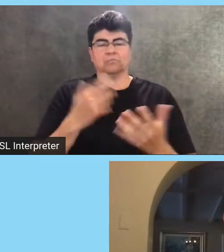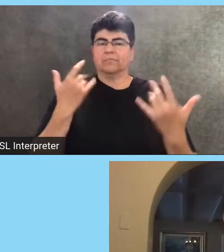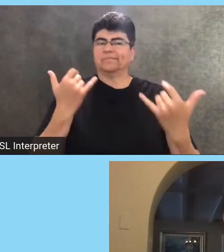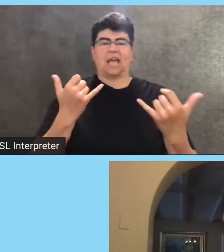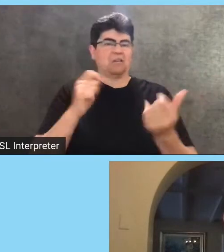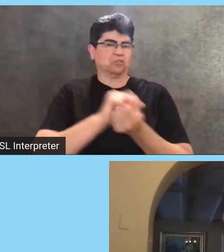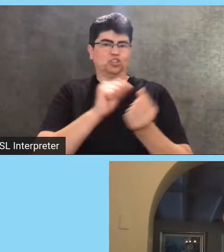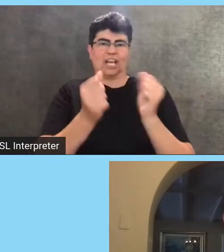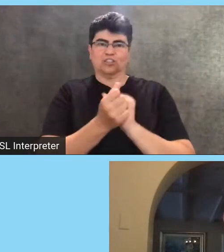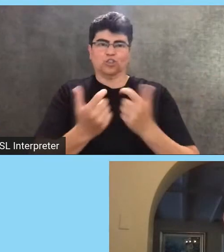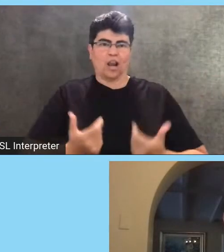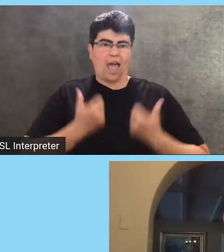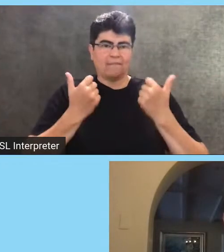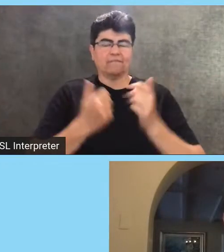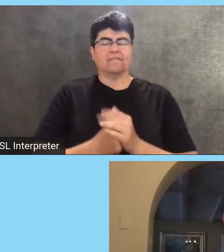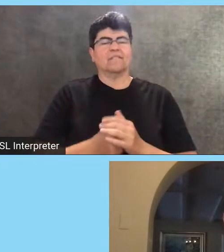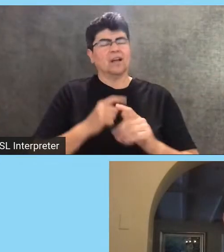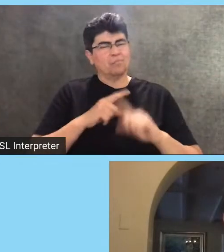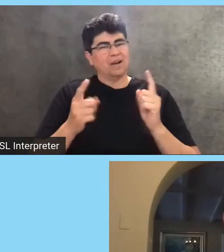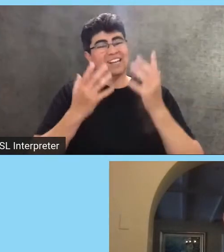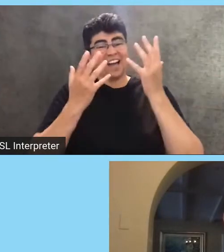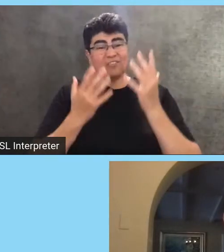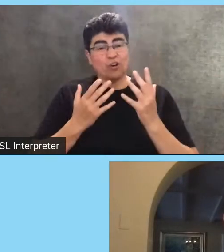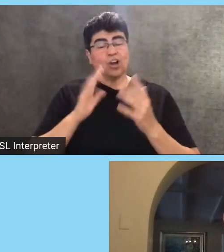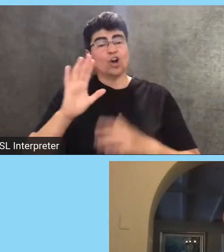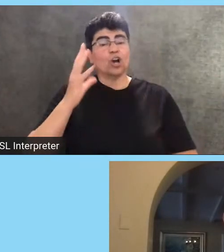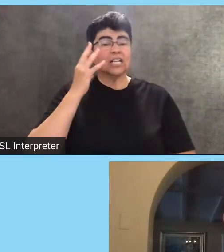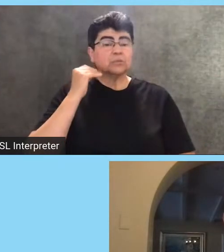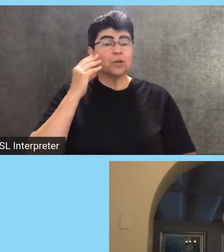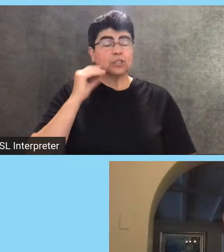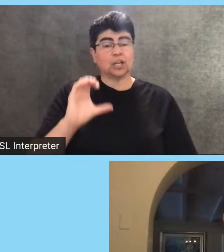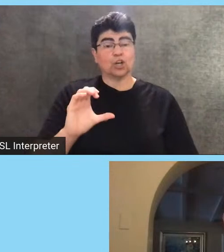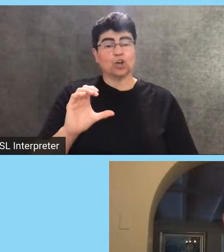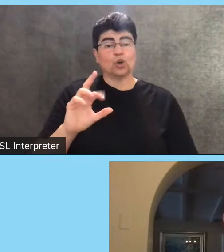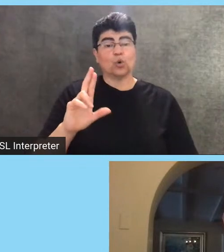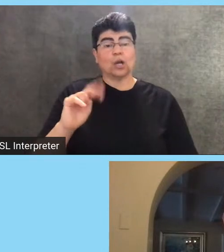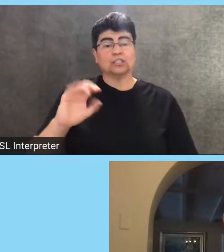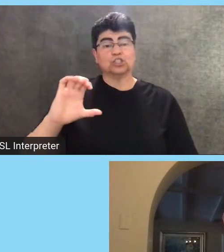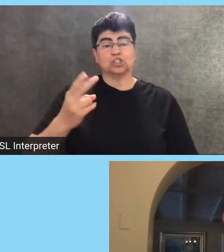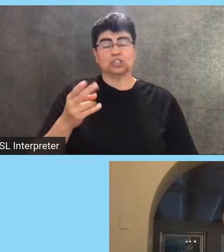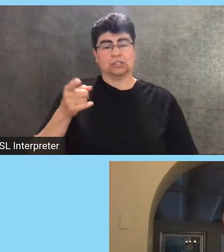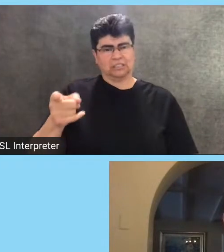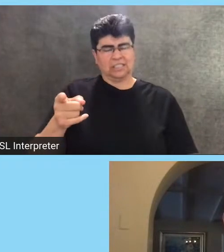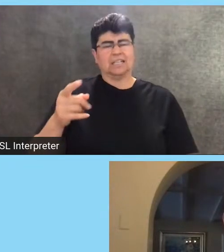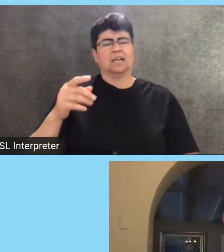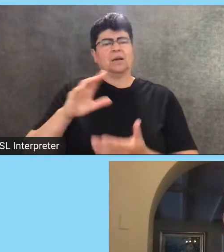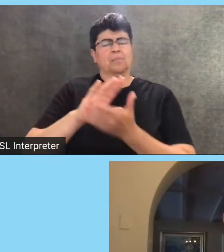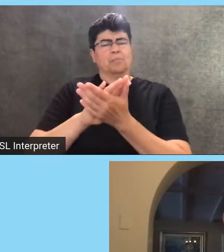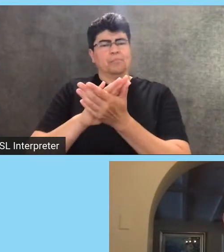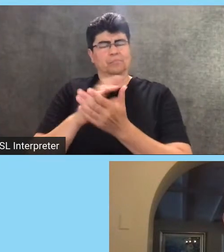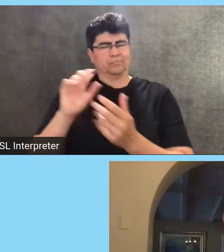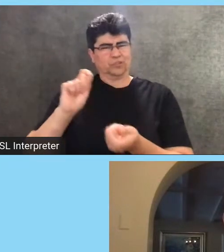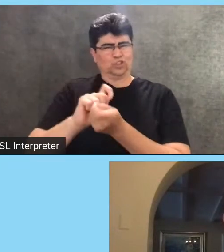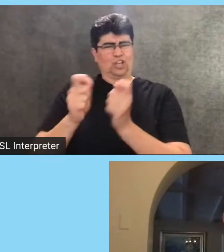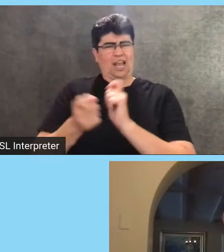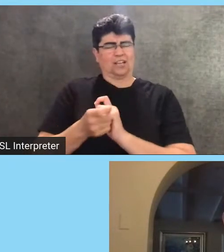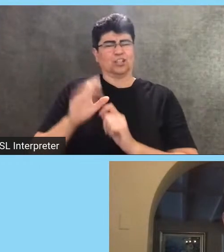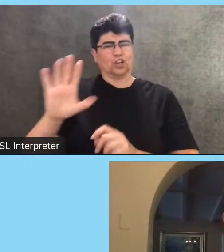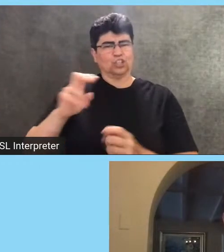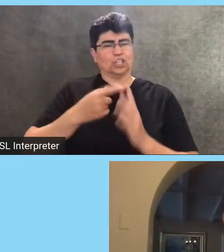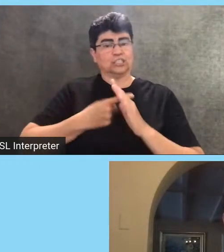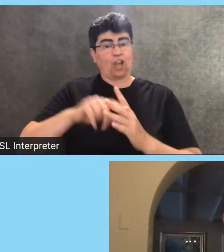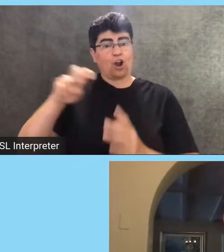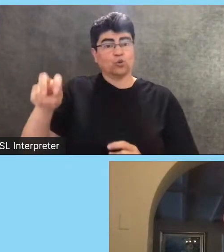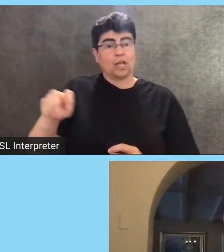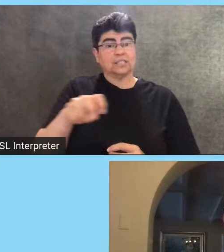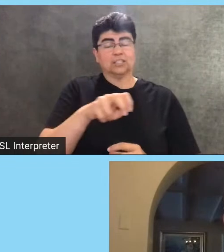life. But unfortunately, her experience at Crunch changed after she began her transition.